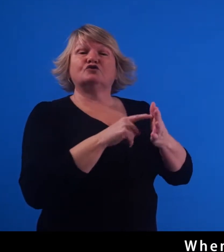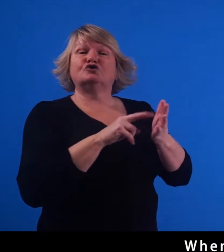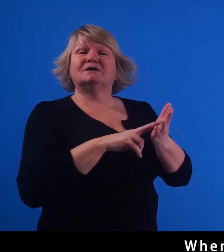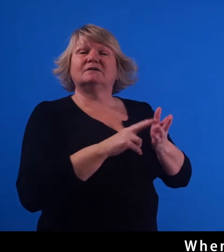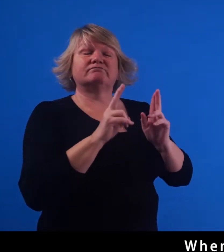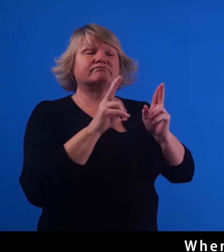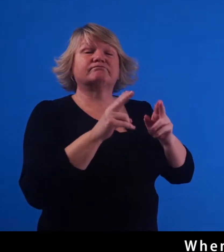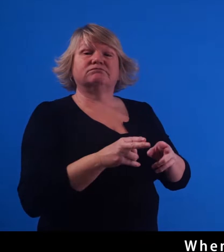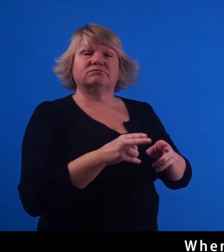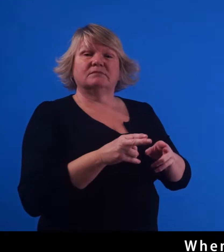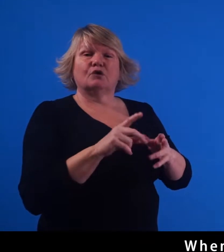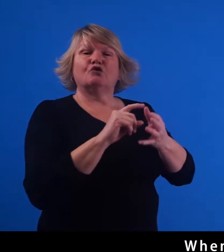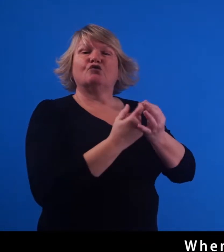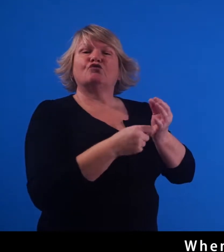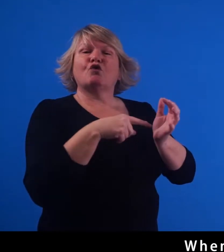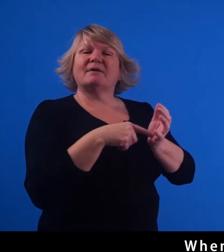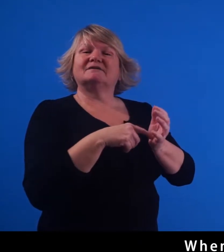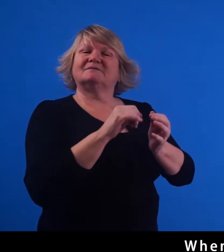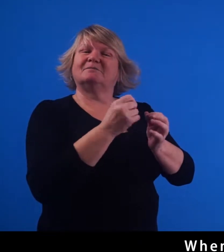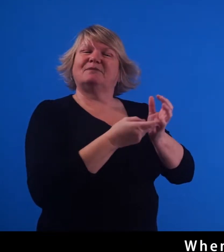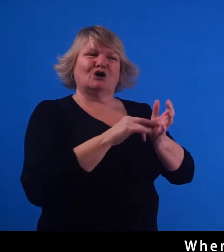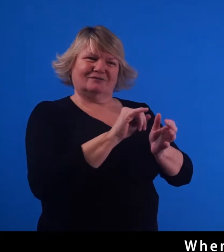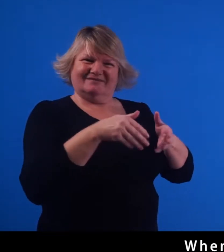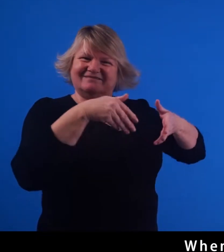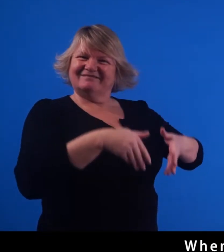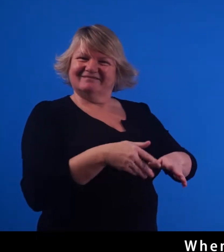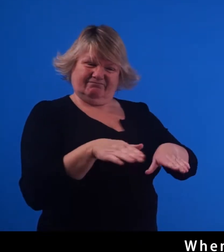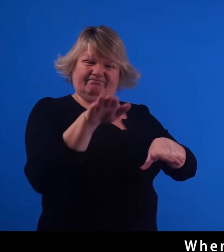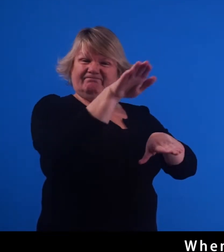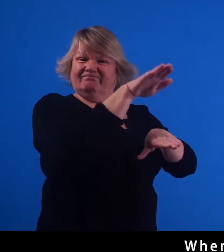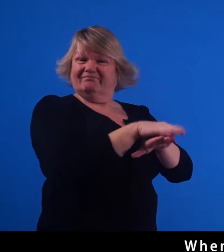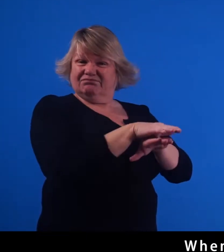When Jean died, she was interred in Burns's tomb,